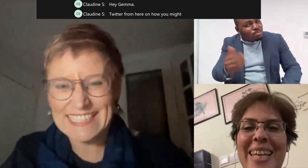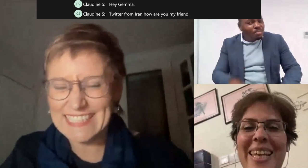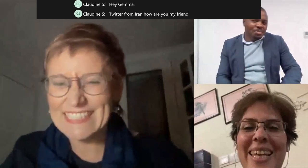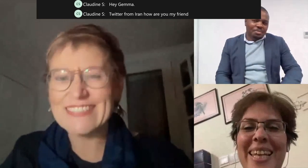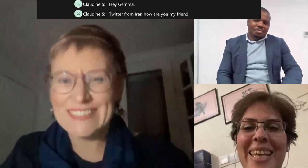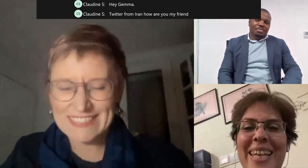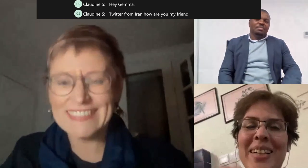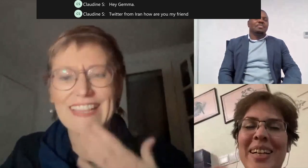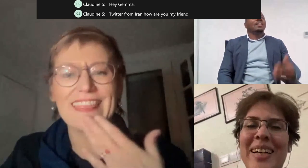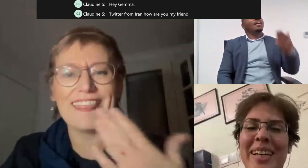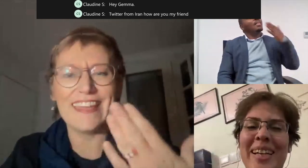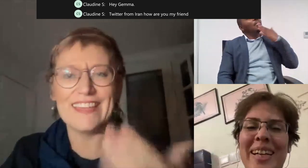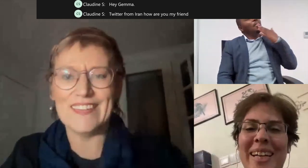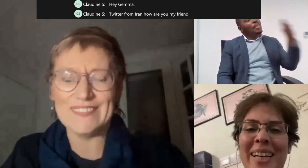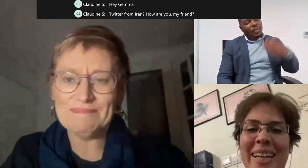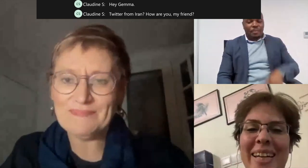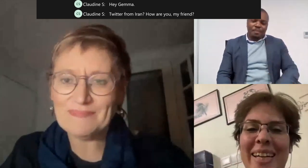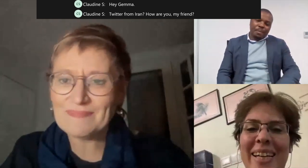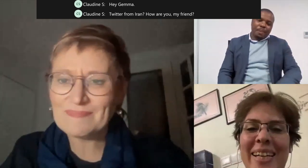Thank you.